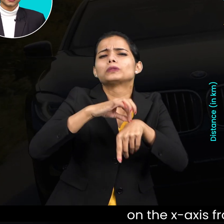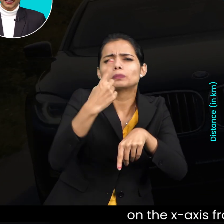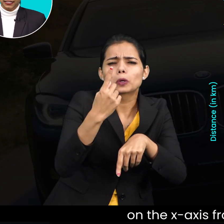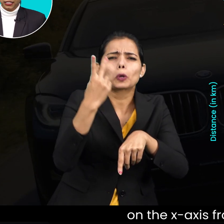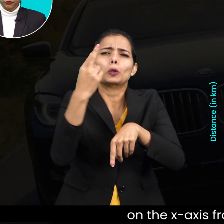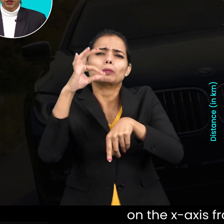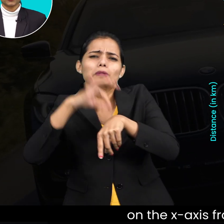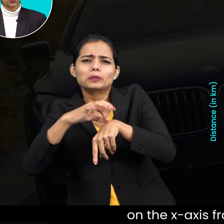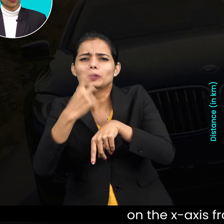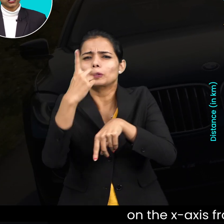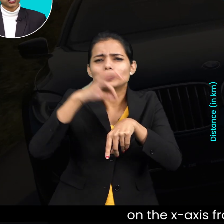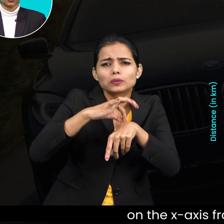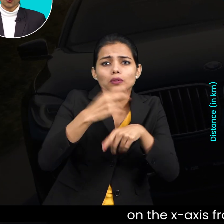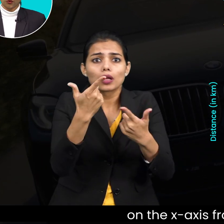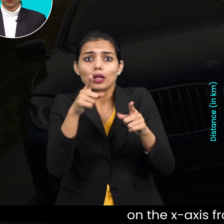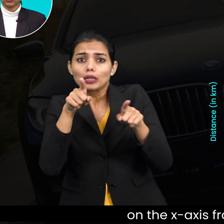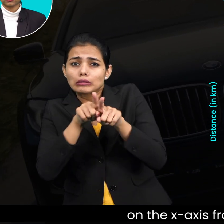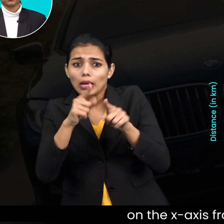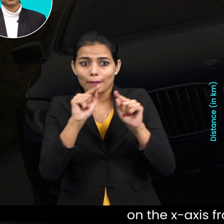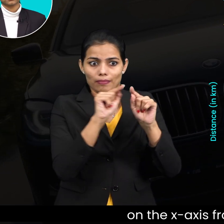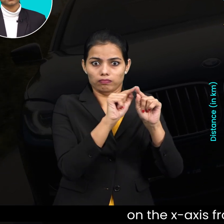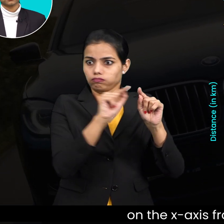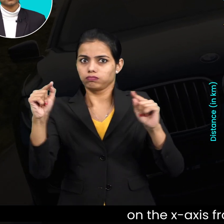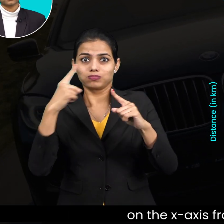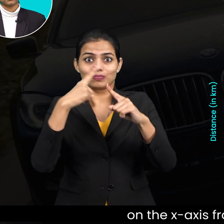the x-axis from the origin O.